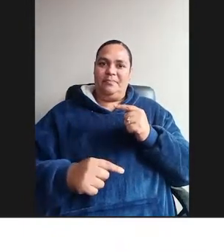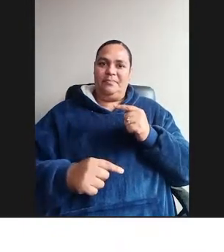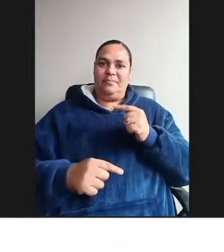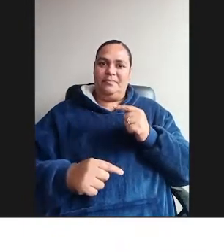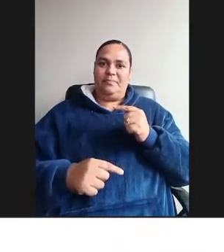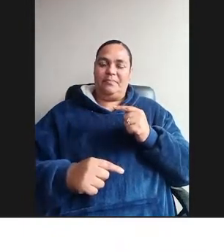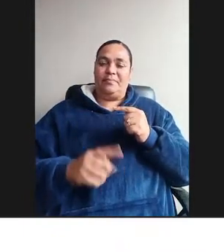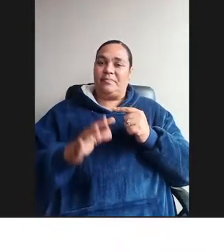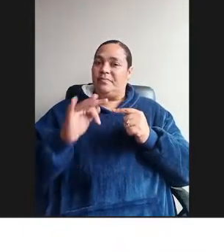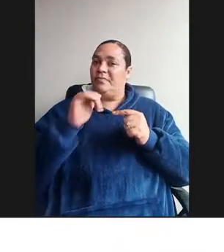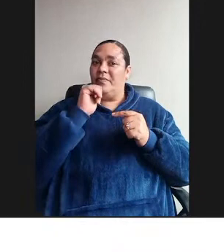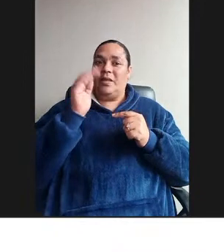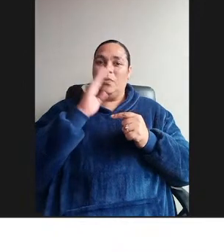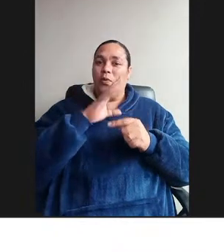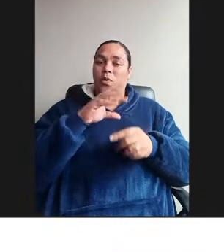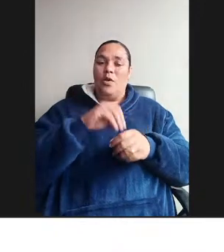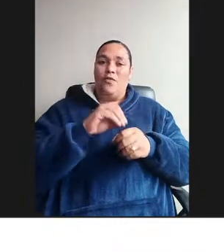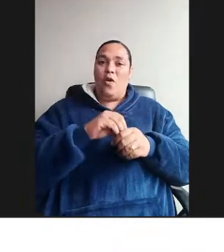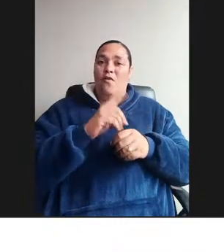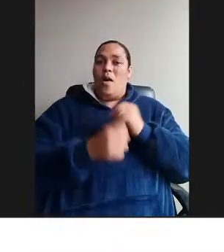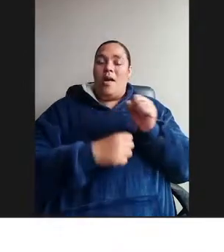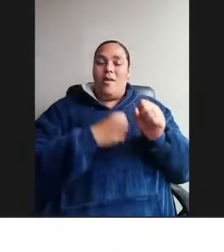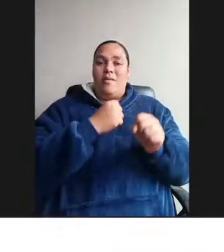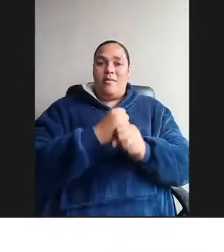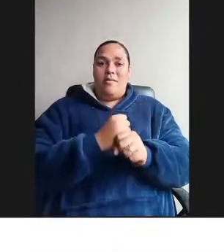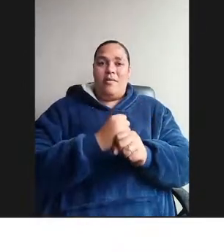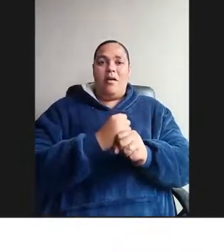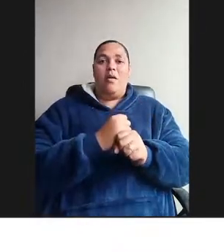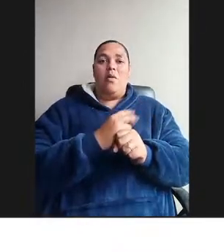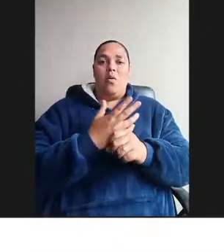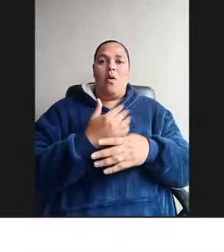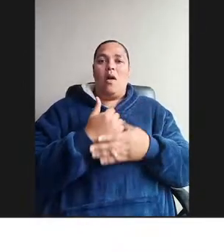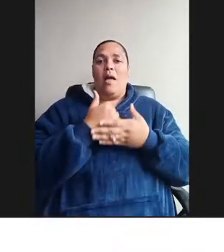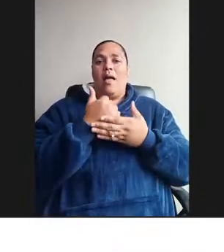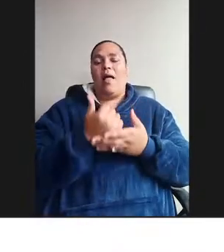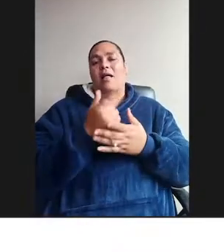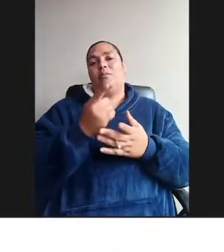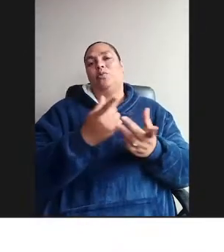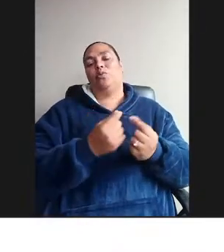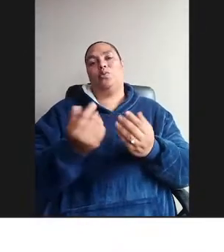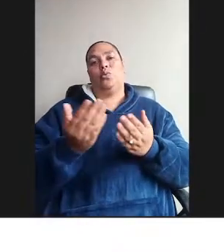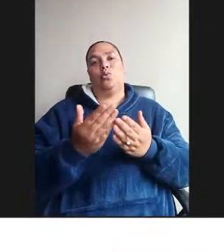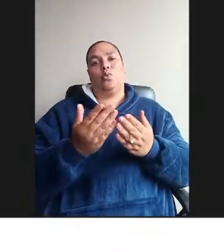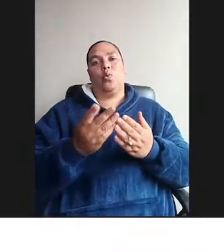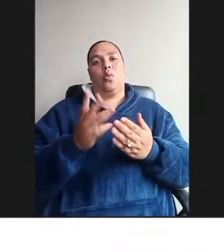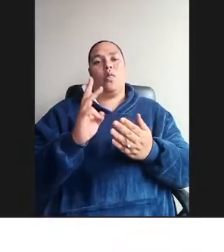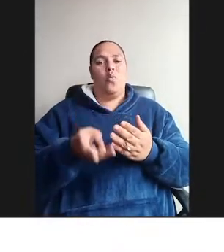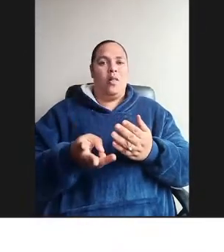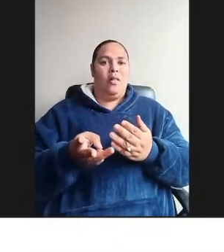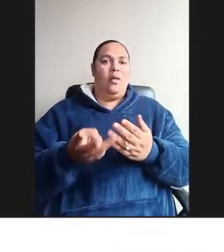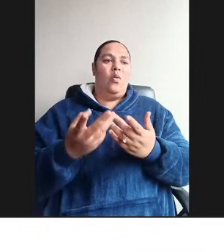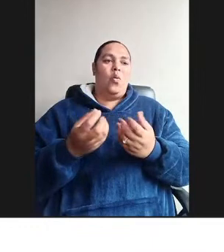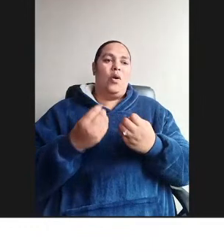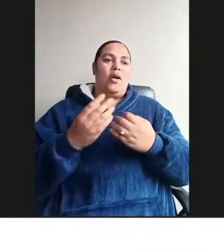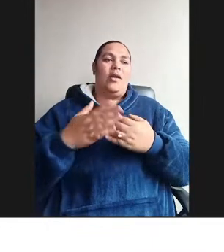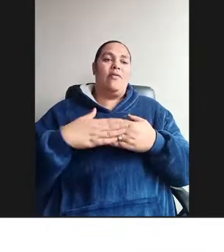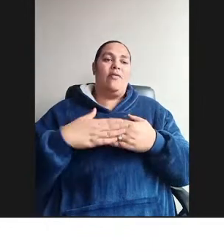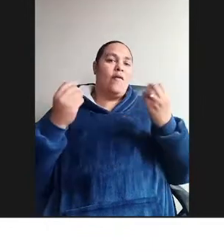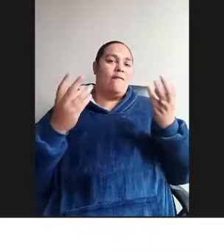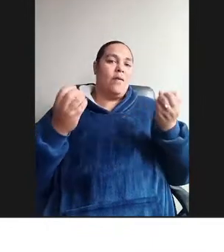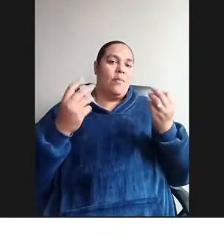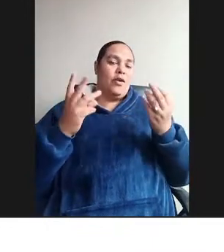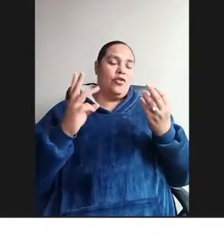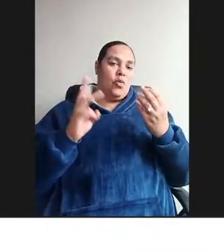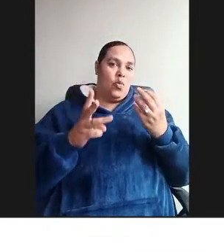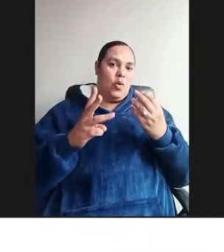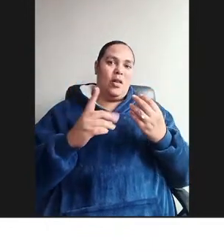just for a mere fact of helping to vet the school they are going to, or giving more information to